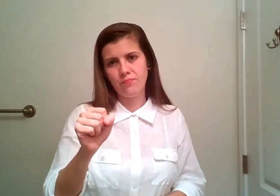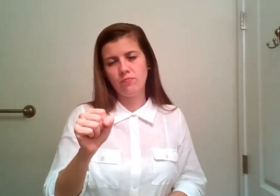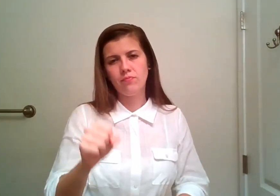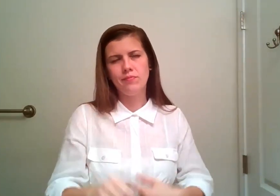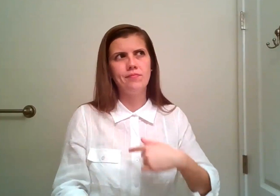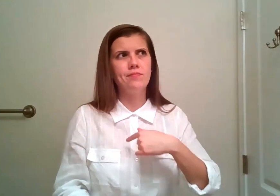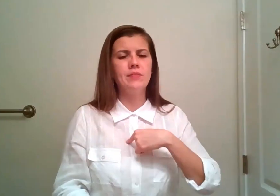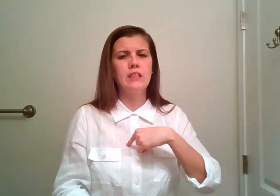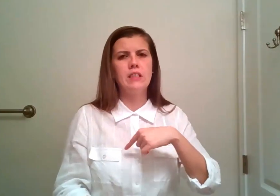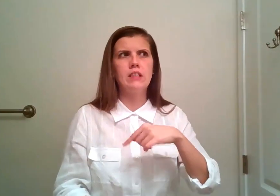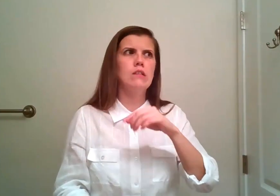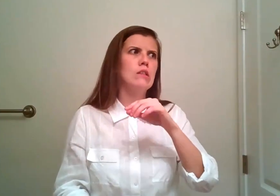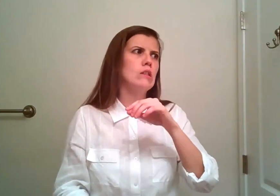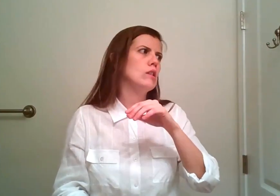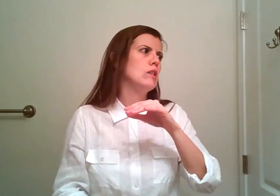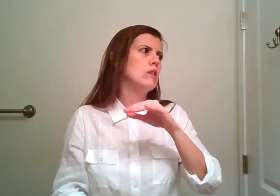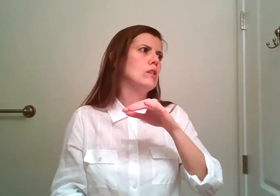I entered high school.